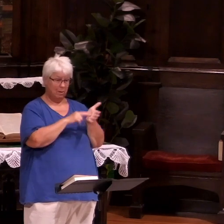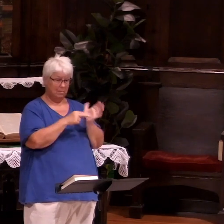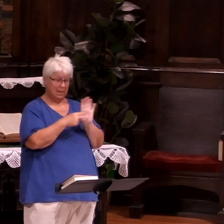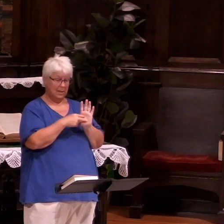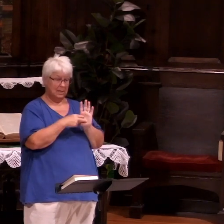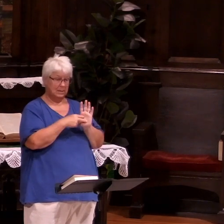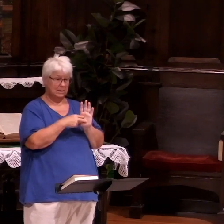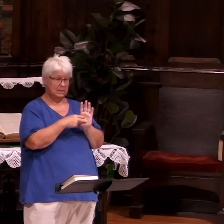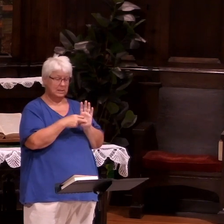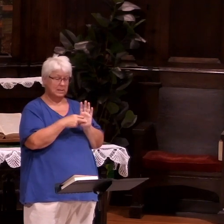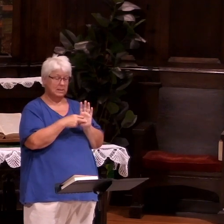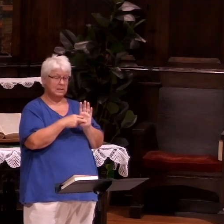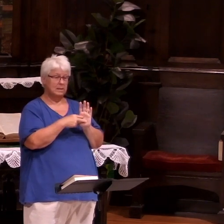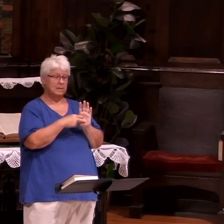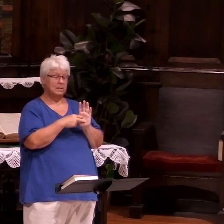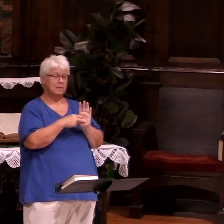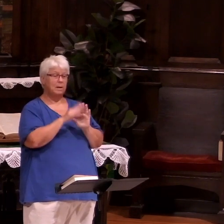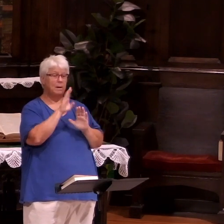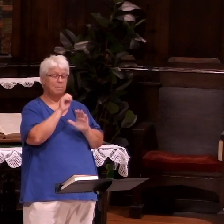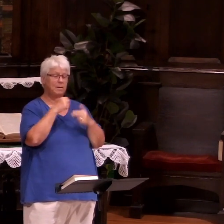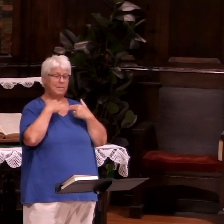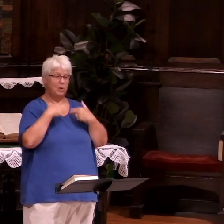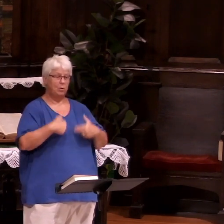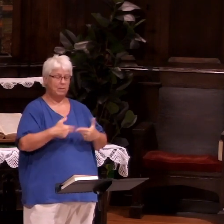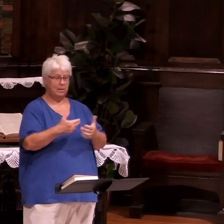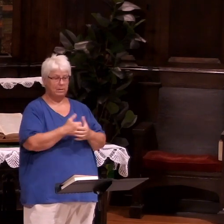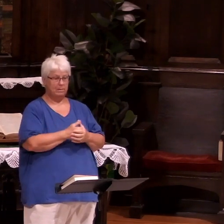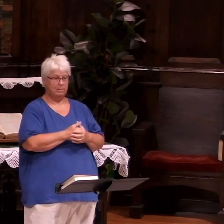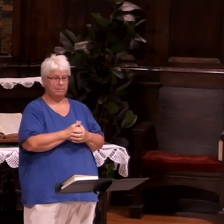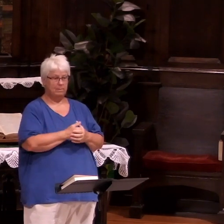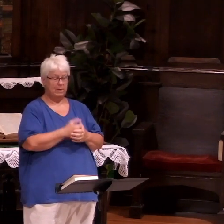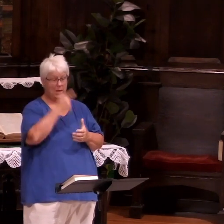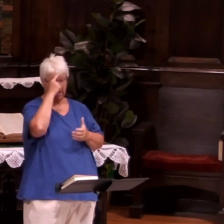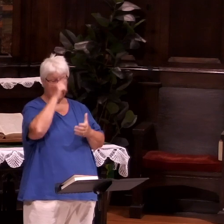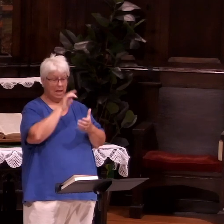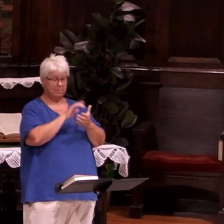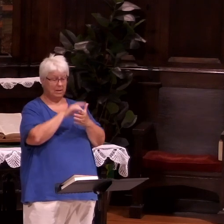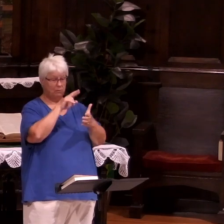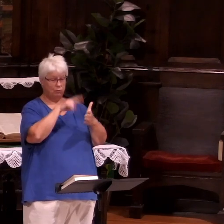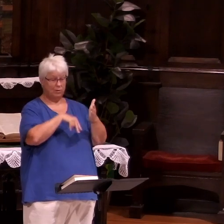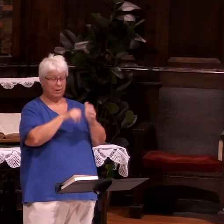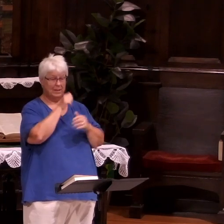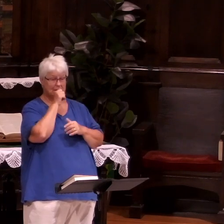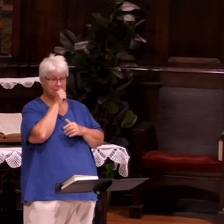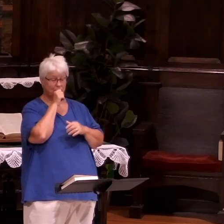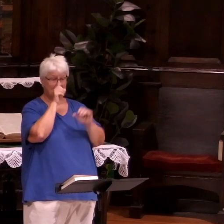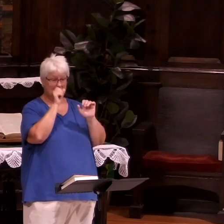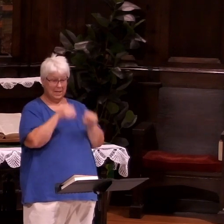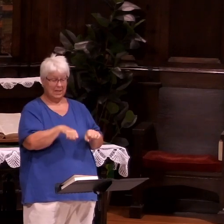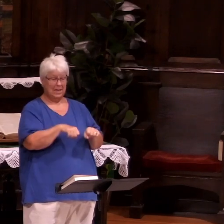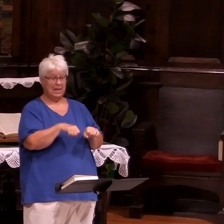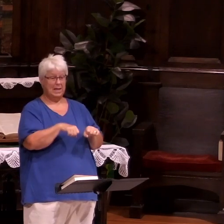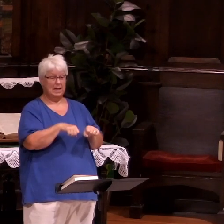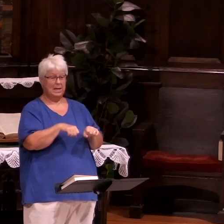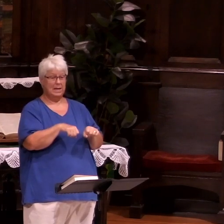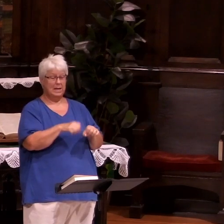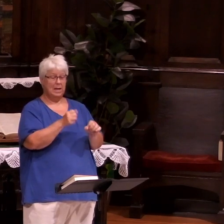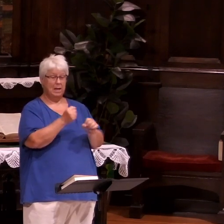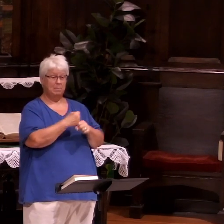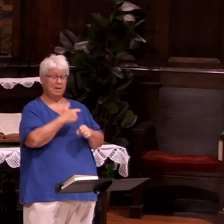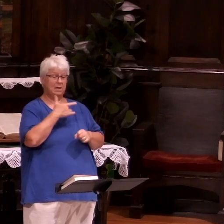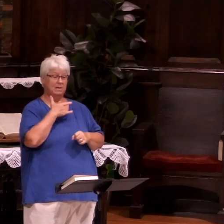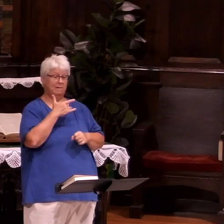to be human. And I believe that reading these secrets can actually make us